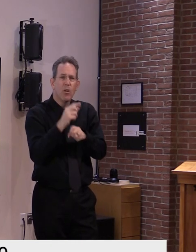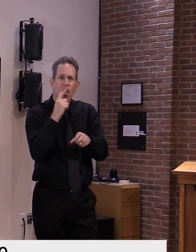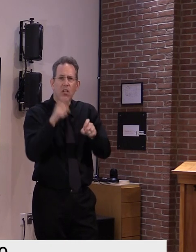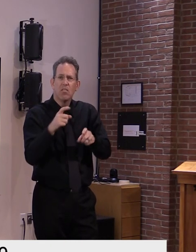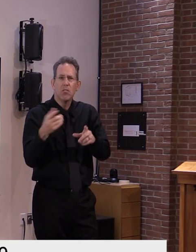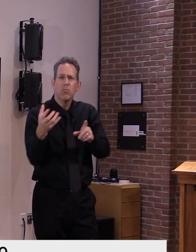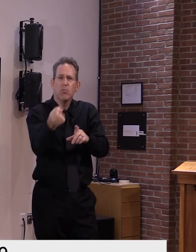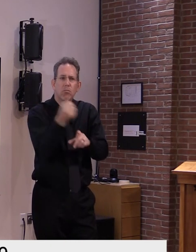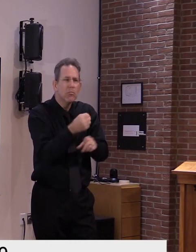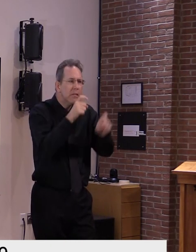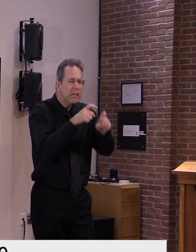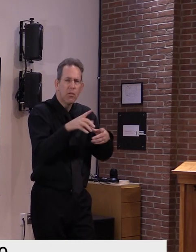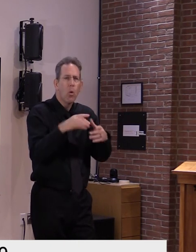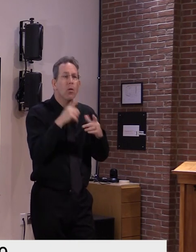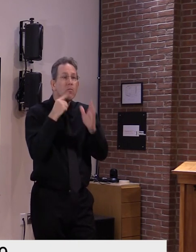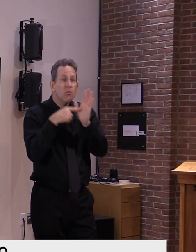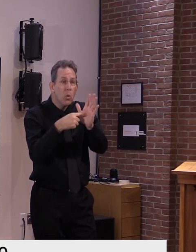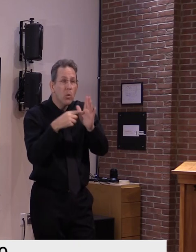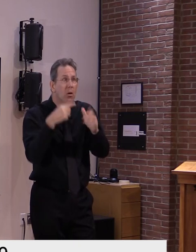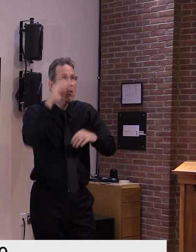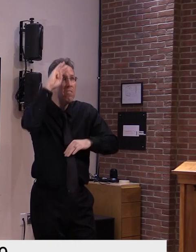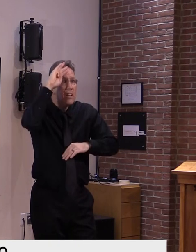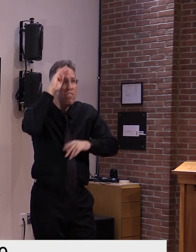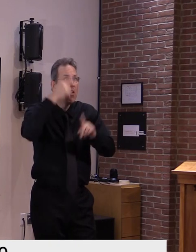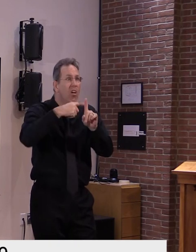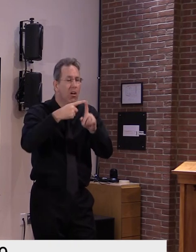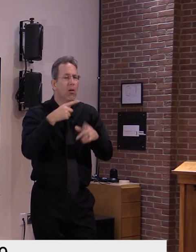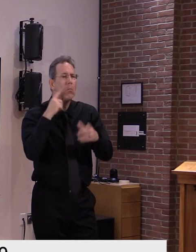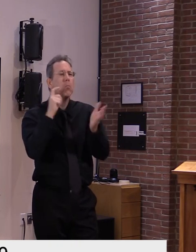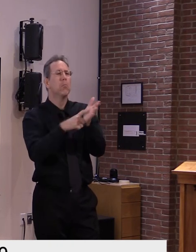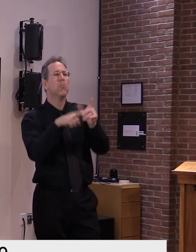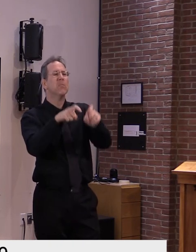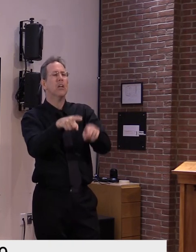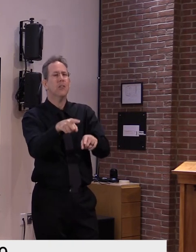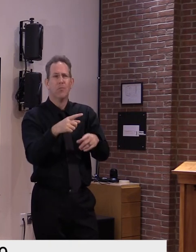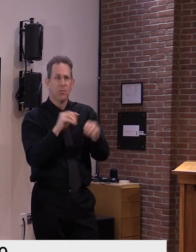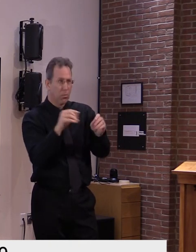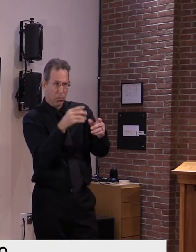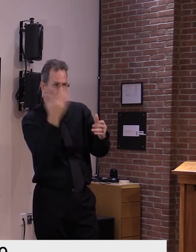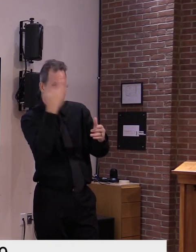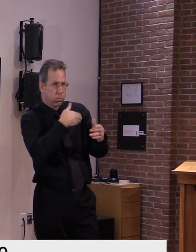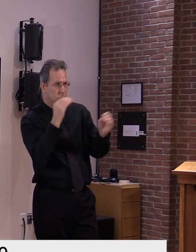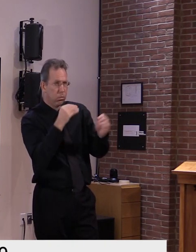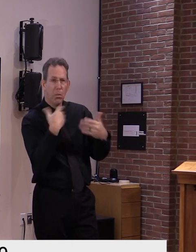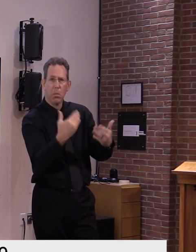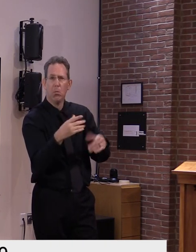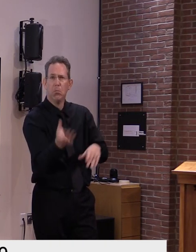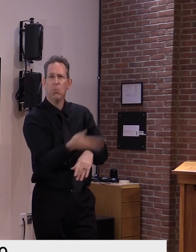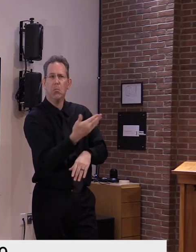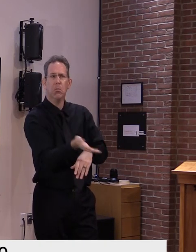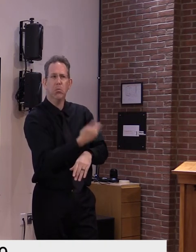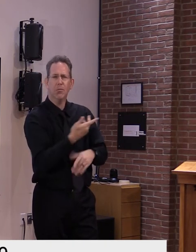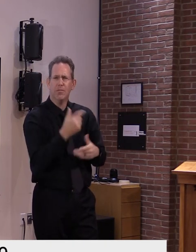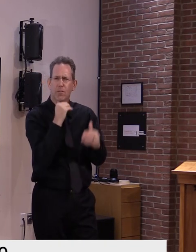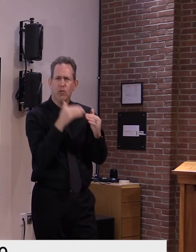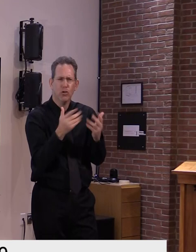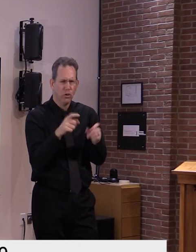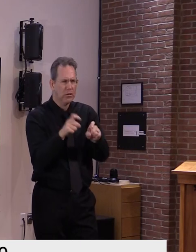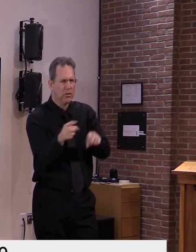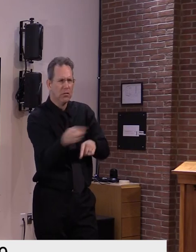to just go full steam ahead with vaccinating healthcare workers rather than trying to roll out a testing program for